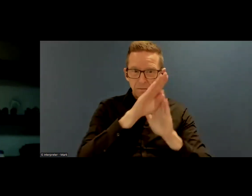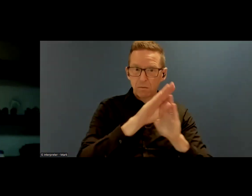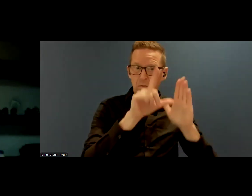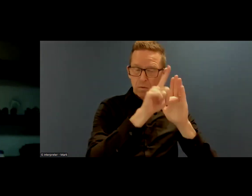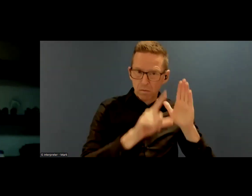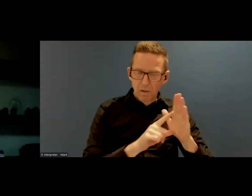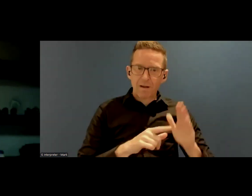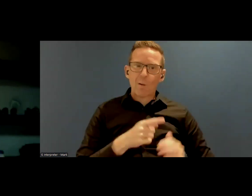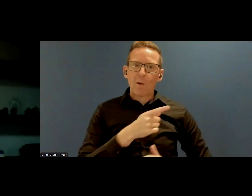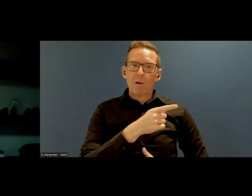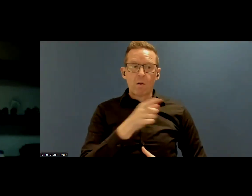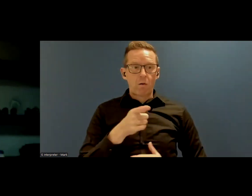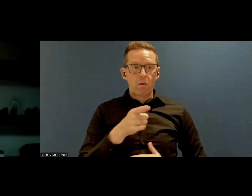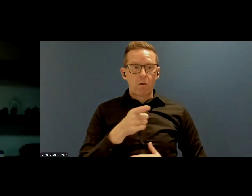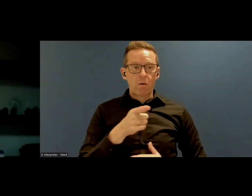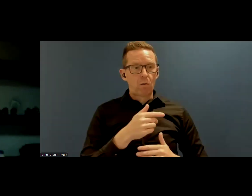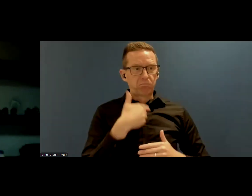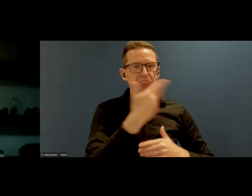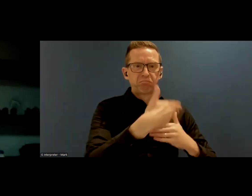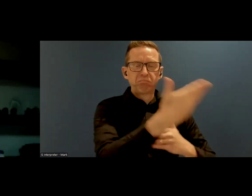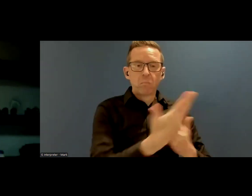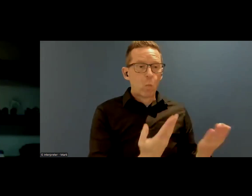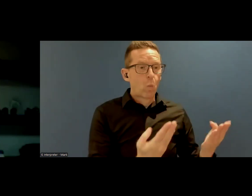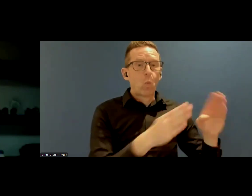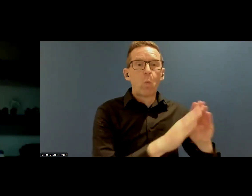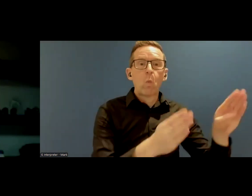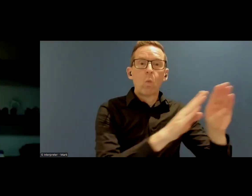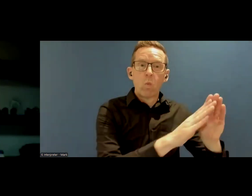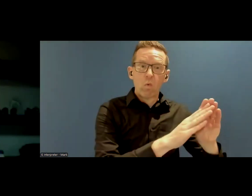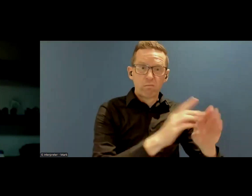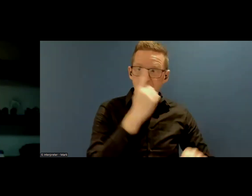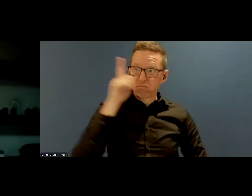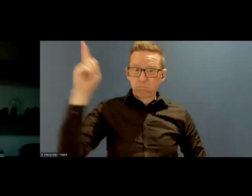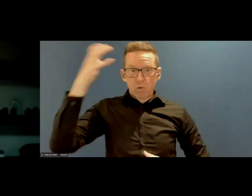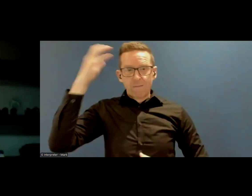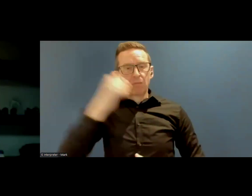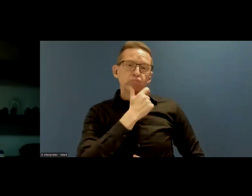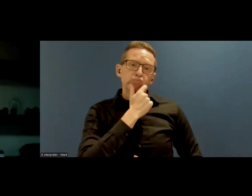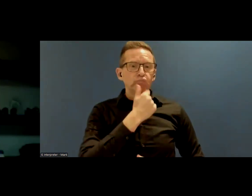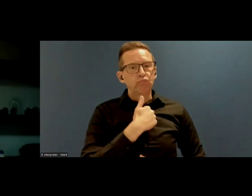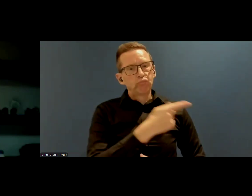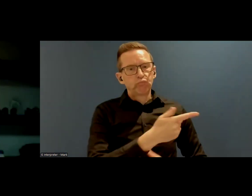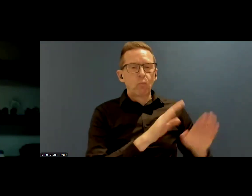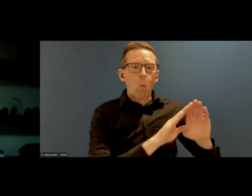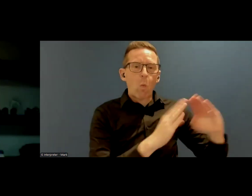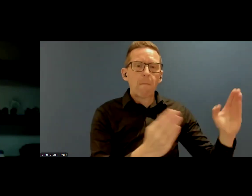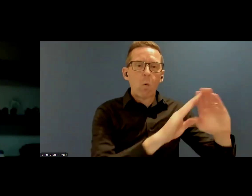being shut down will probably halt. And being put in place